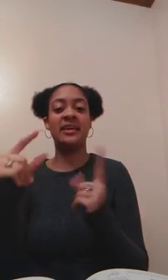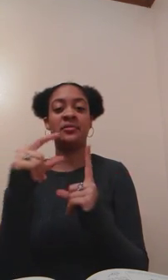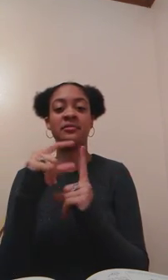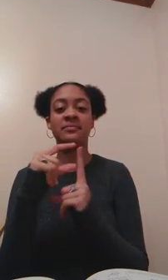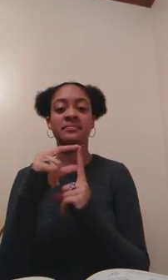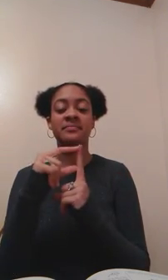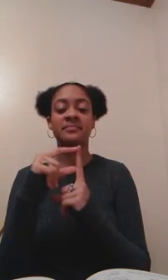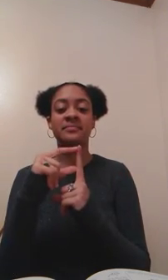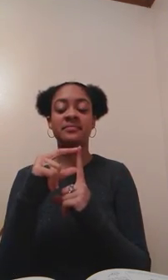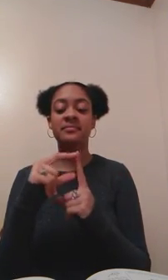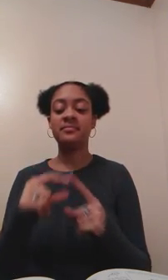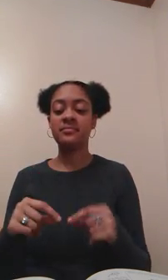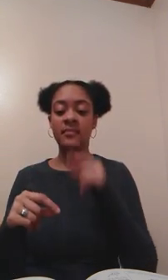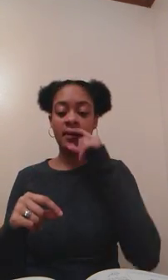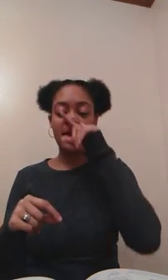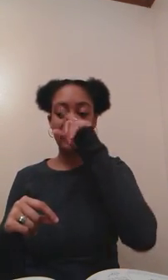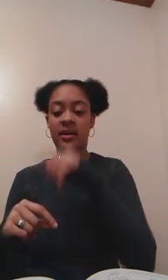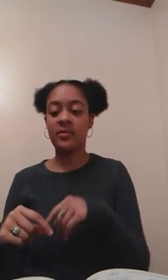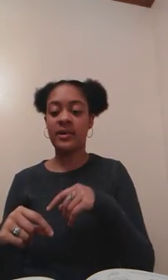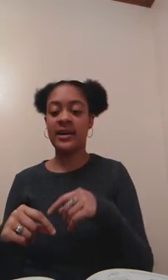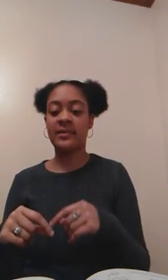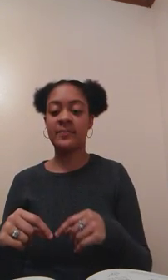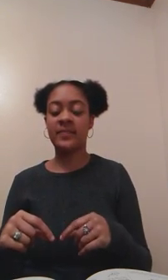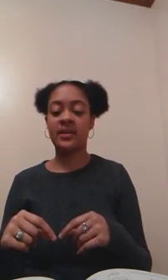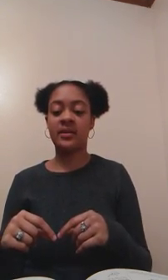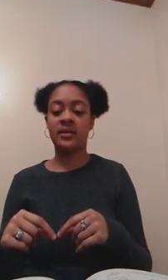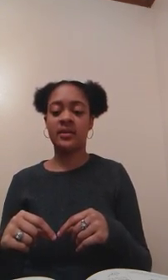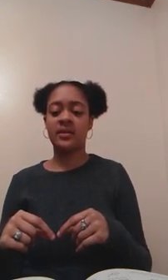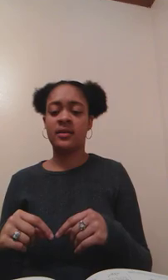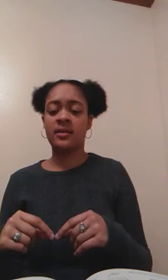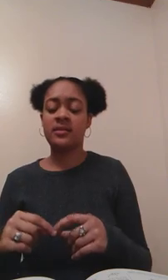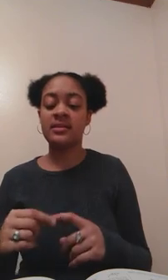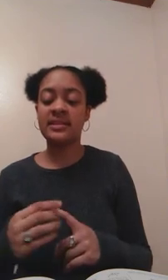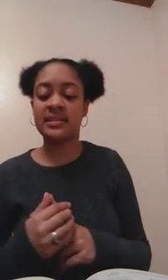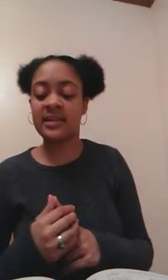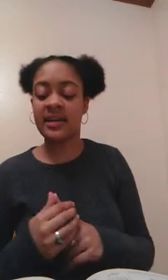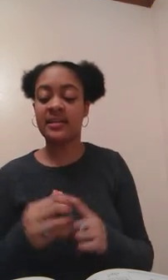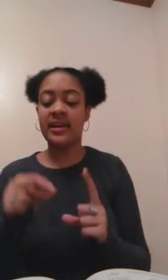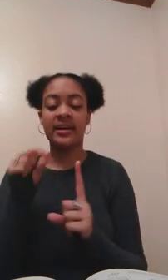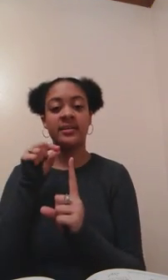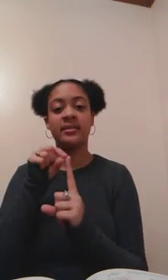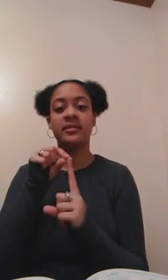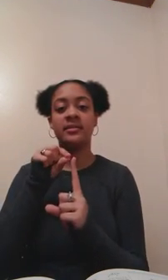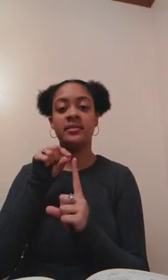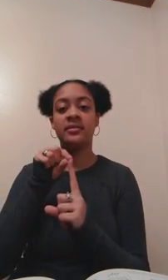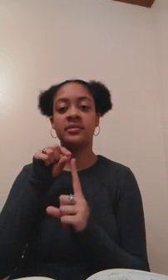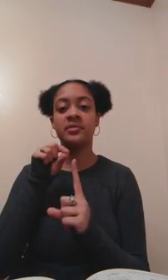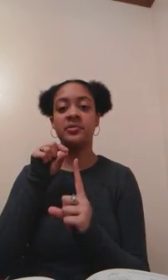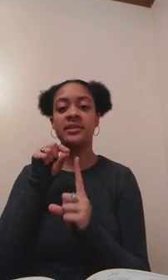needle. And the other way is kind of like you're doing